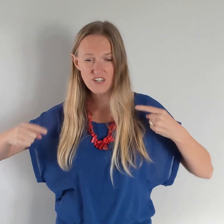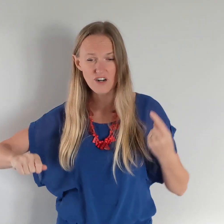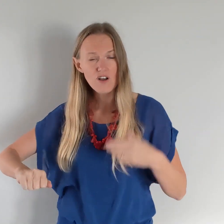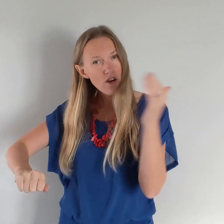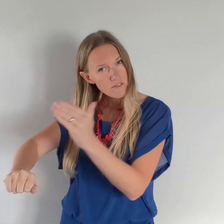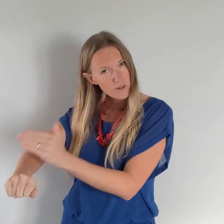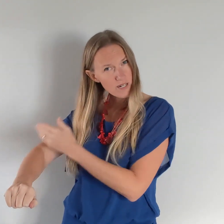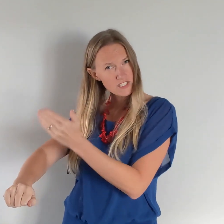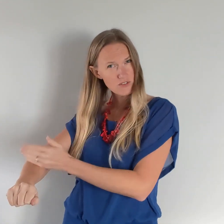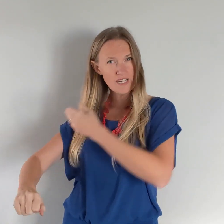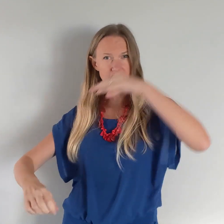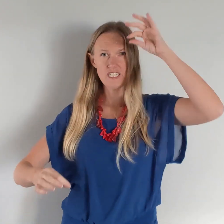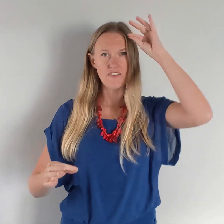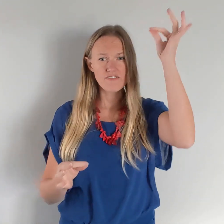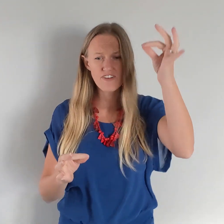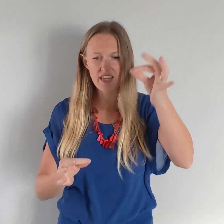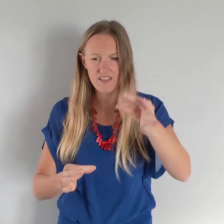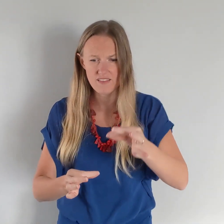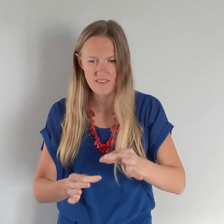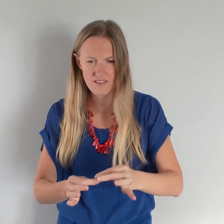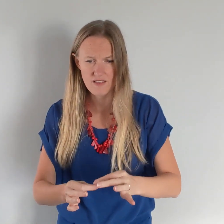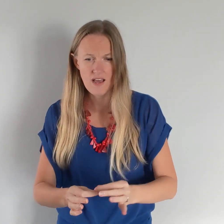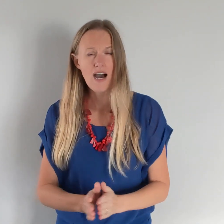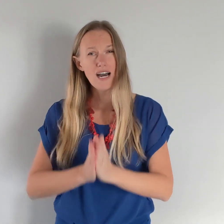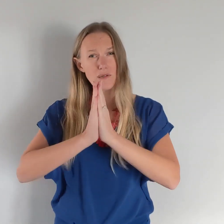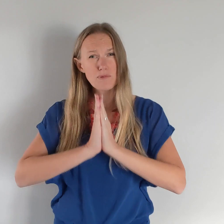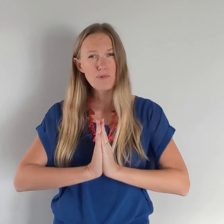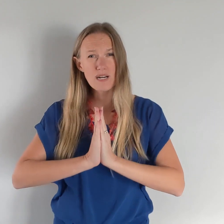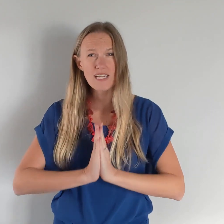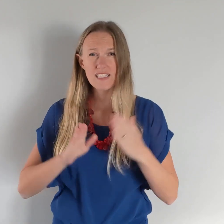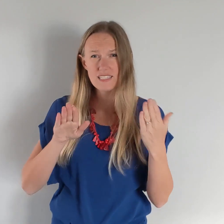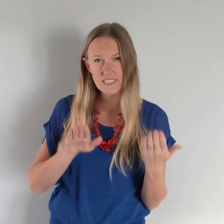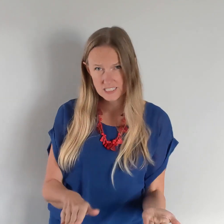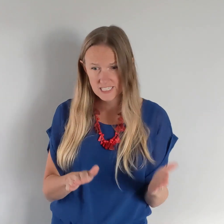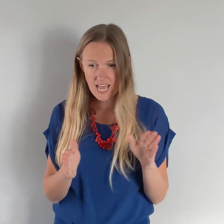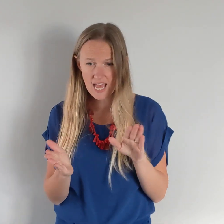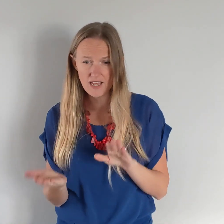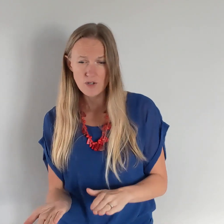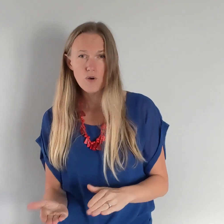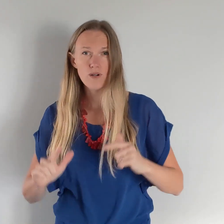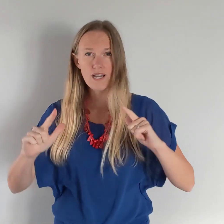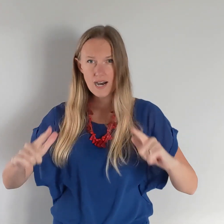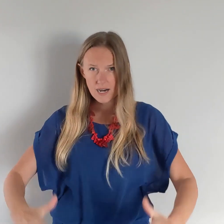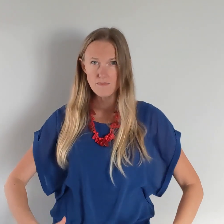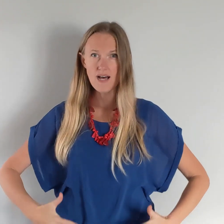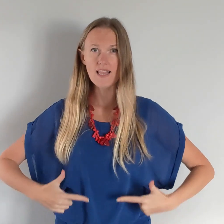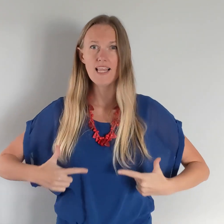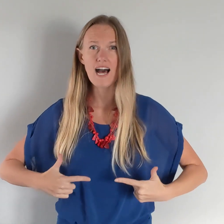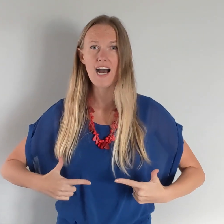revival, for restoration of faith. I pray that the dead would come